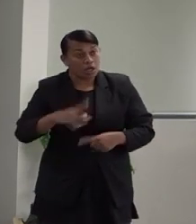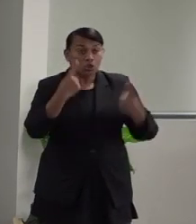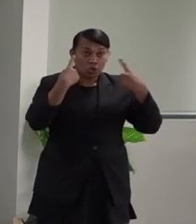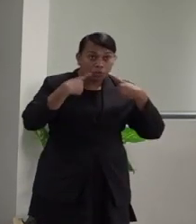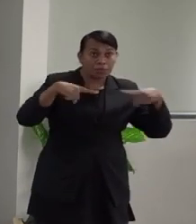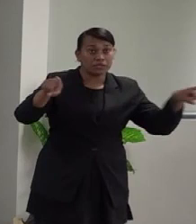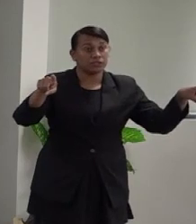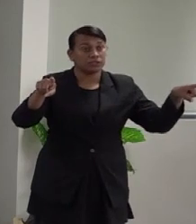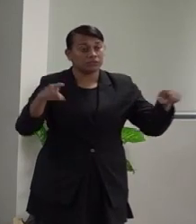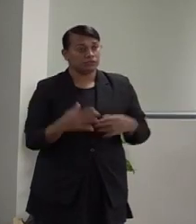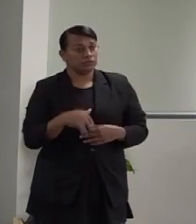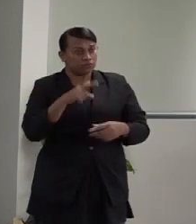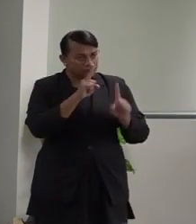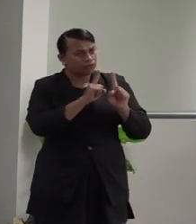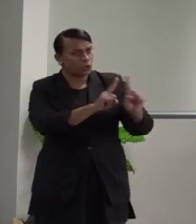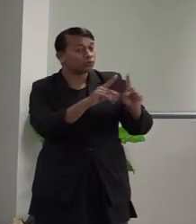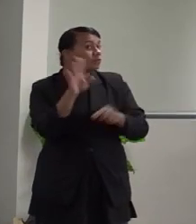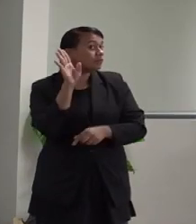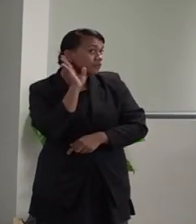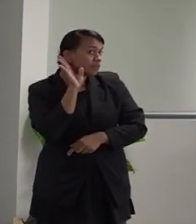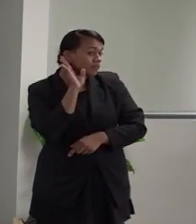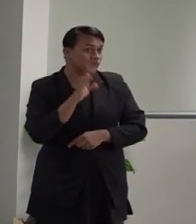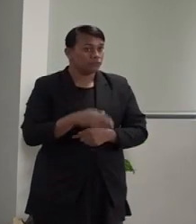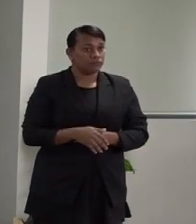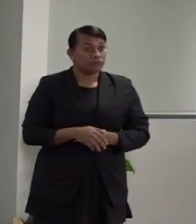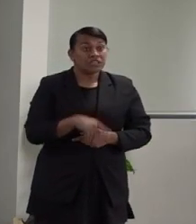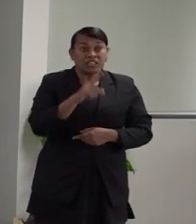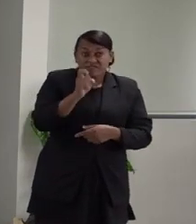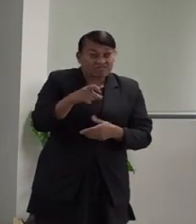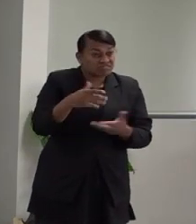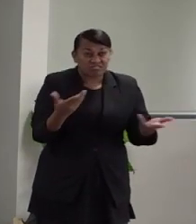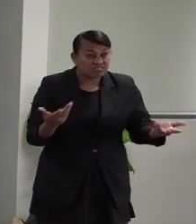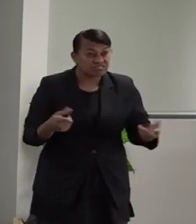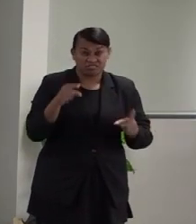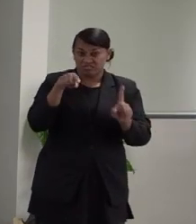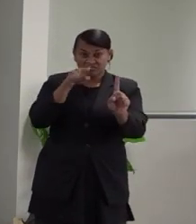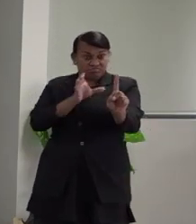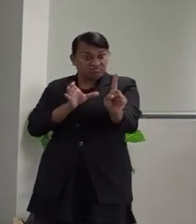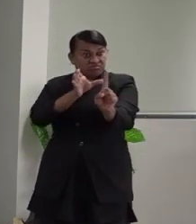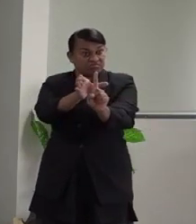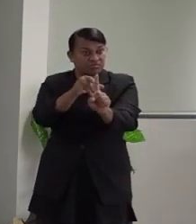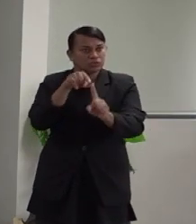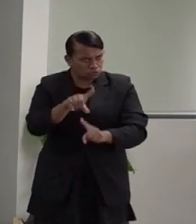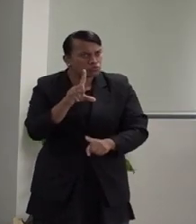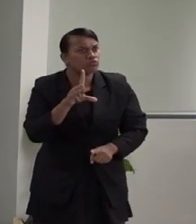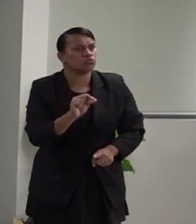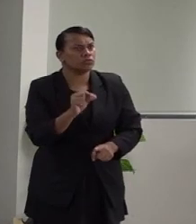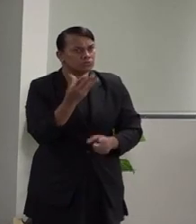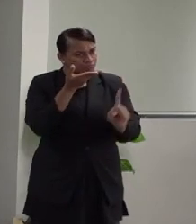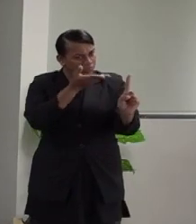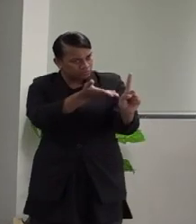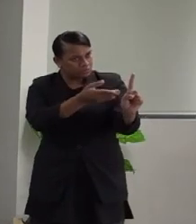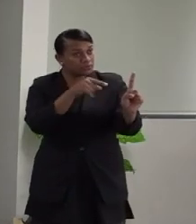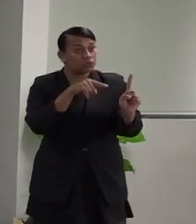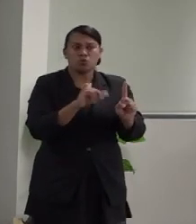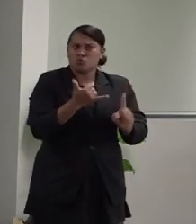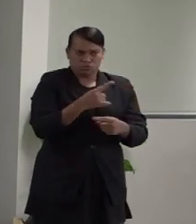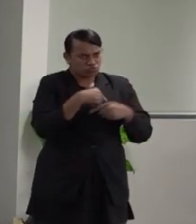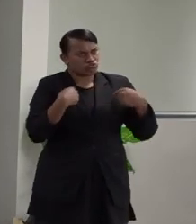authorities. And if you're told to quarantine, do it. Do it, or we'll make you do it.